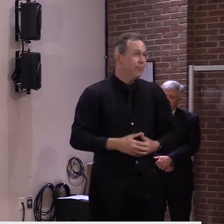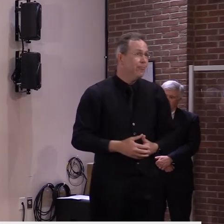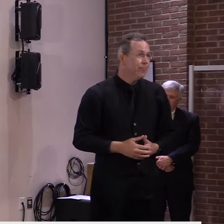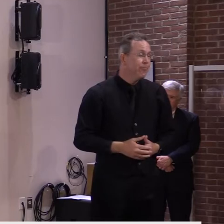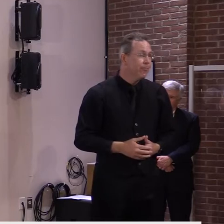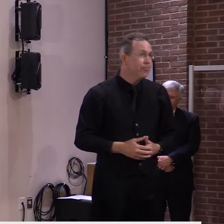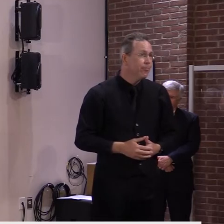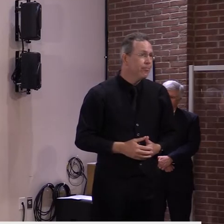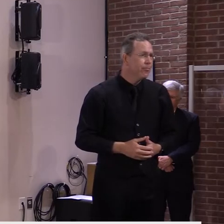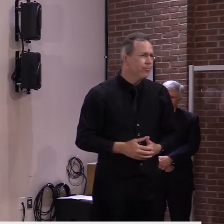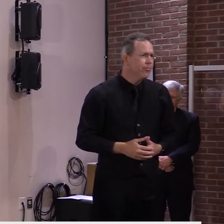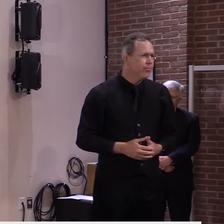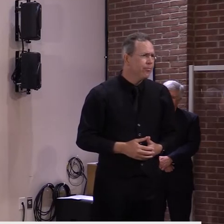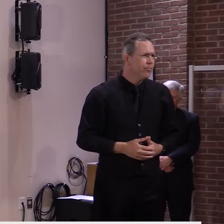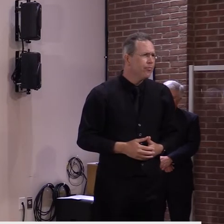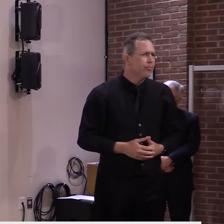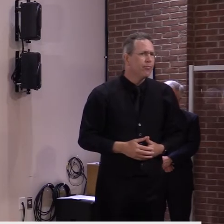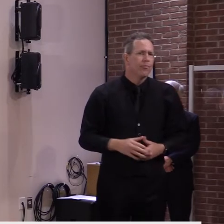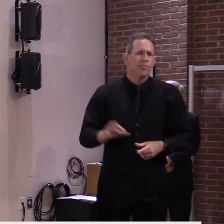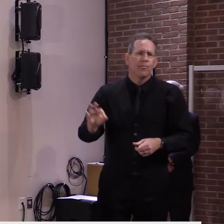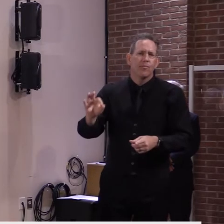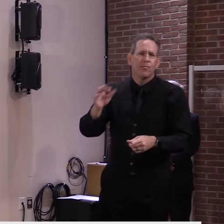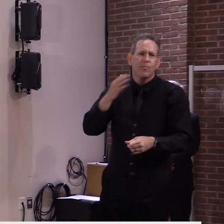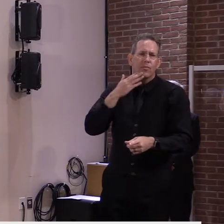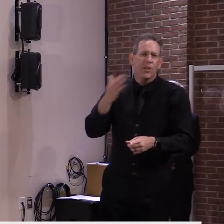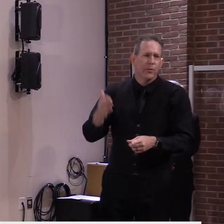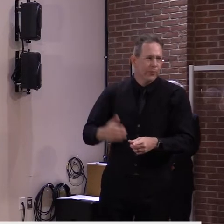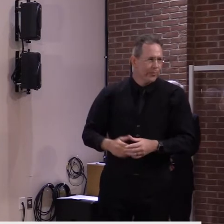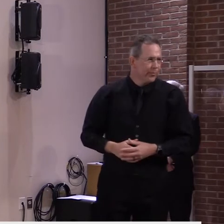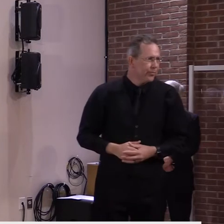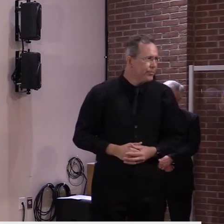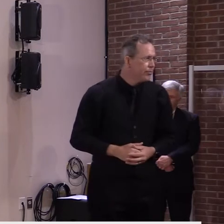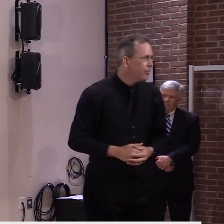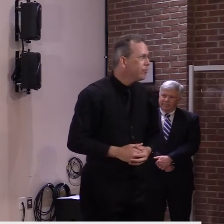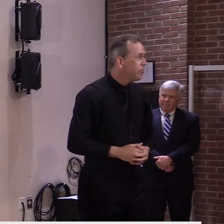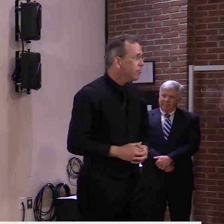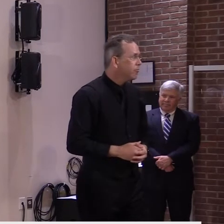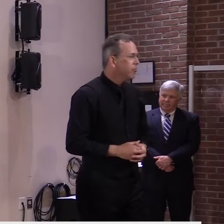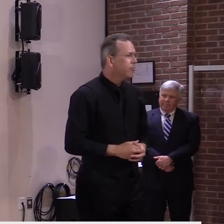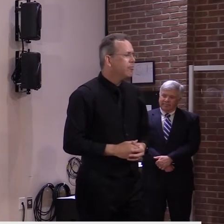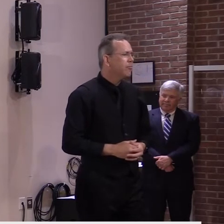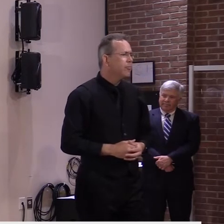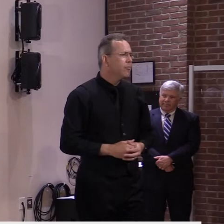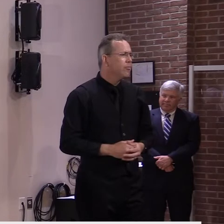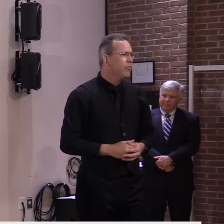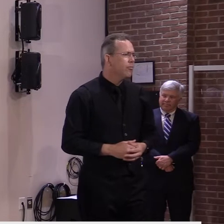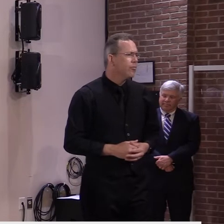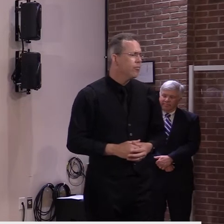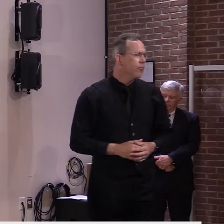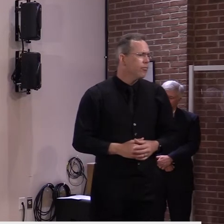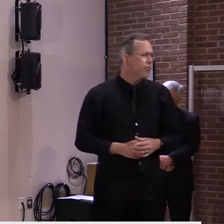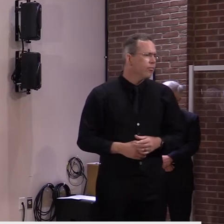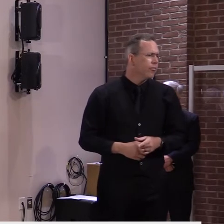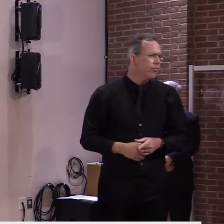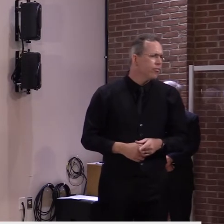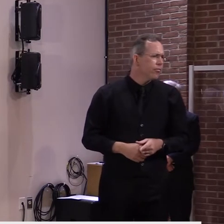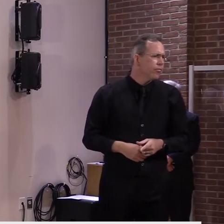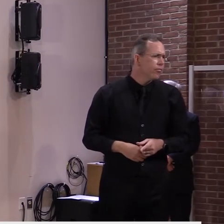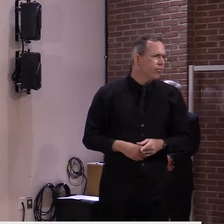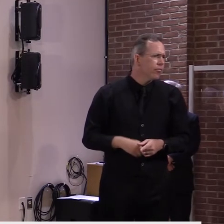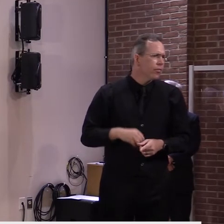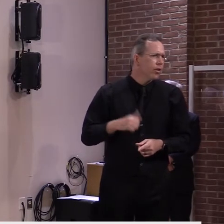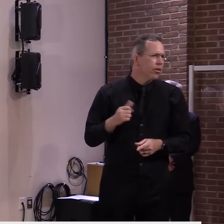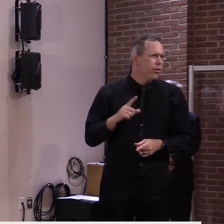Thanks. And a quick follow-up. I've been hearing from people who are planning July 4th events. They want to